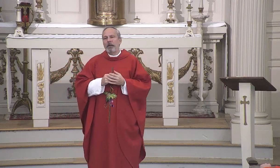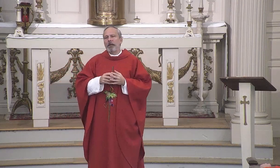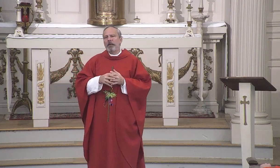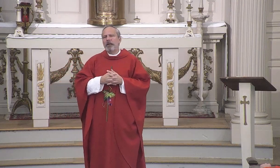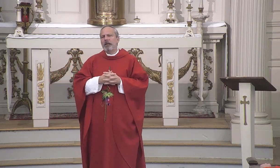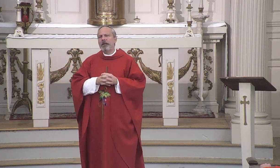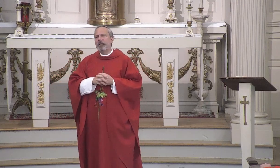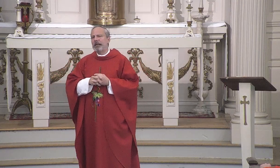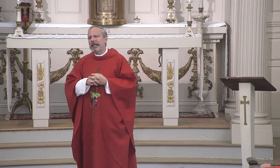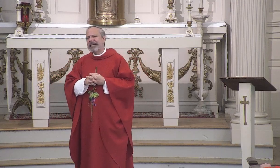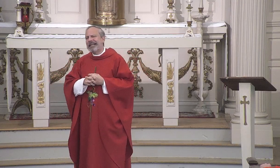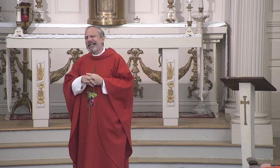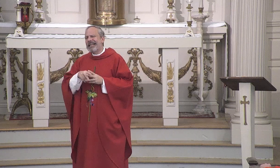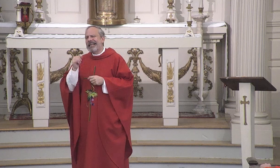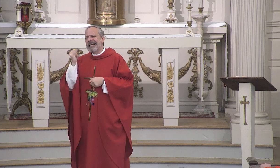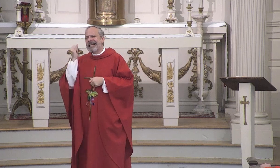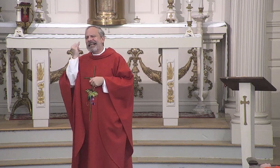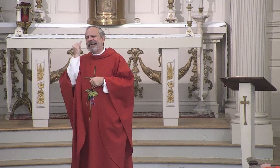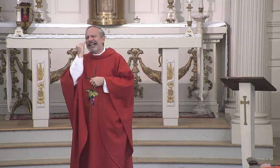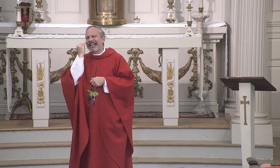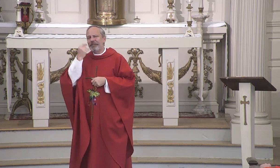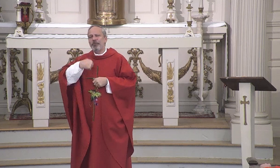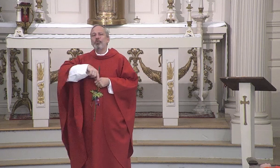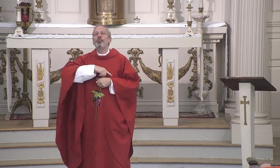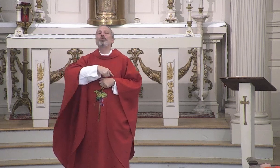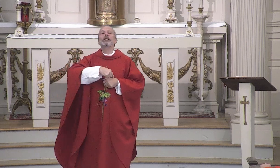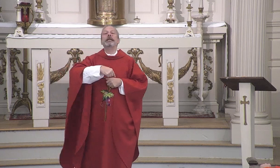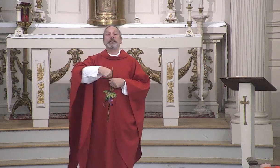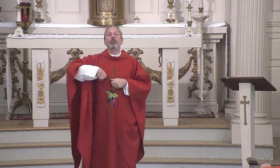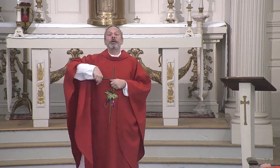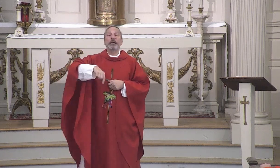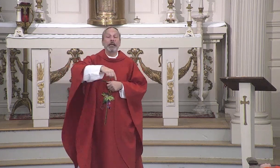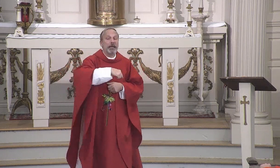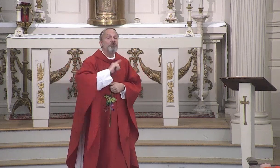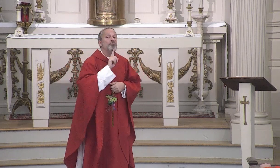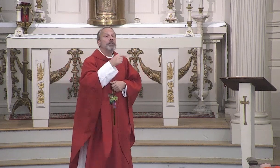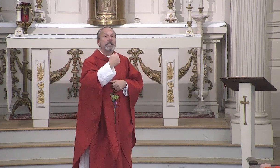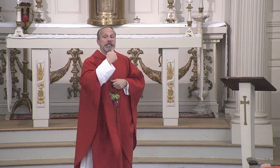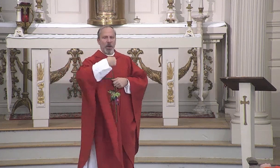that is immense, and he accepts it.